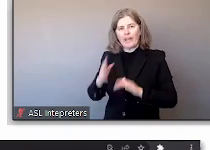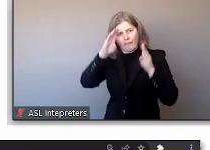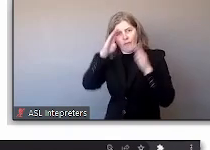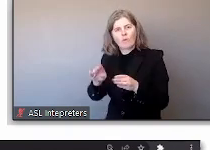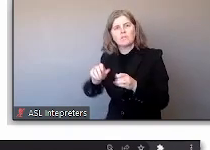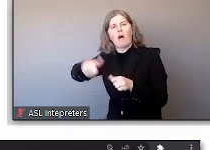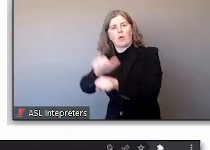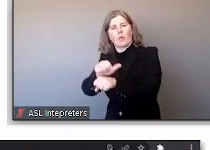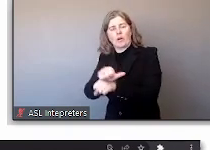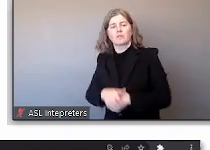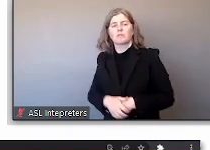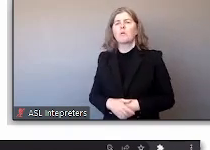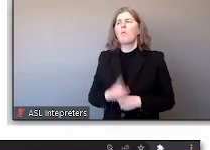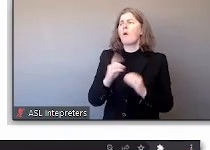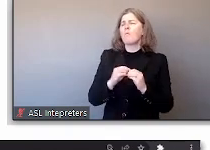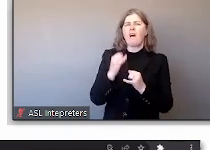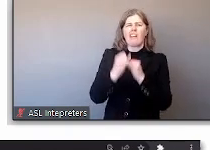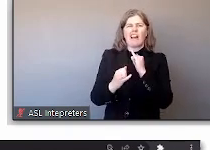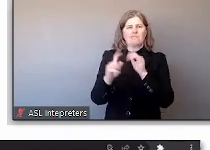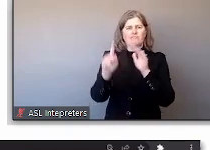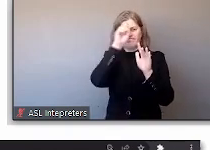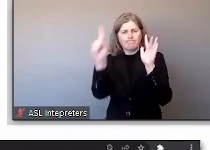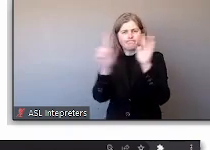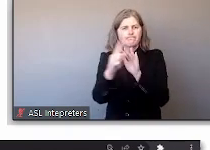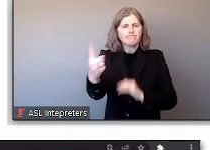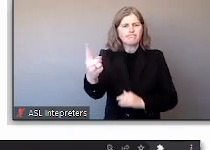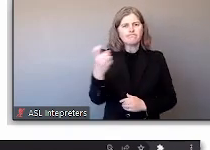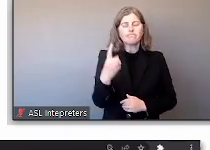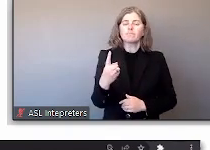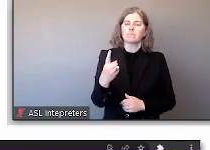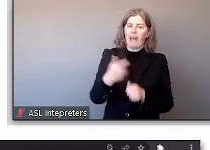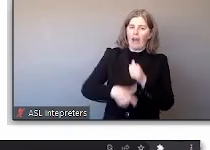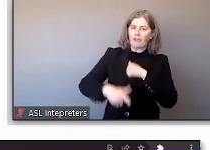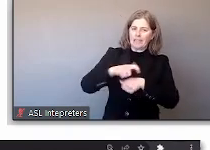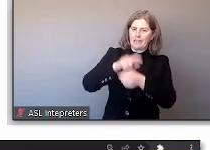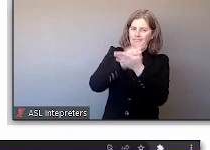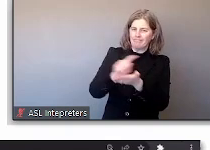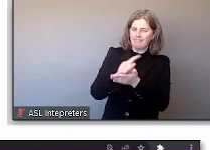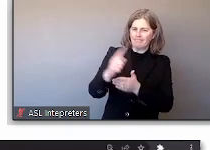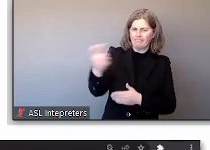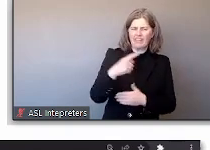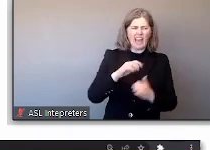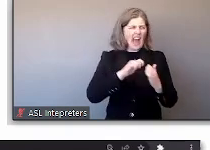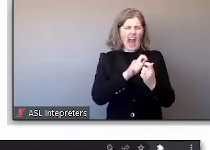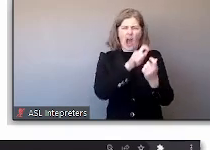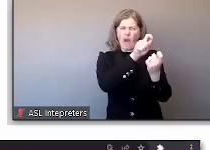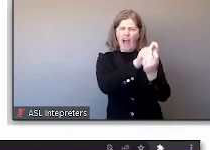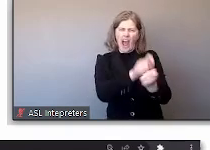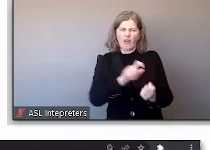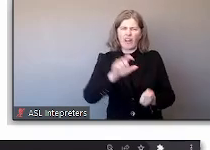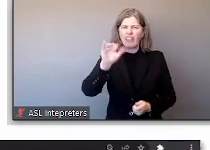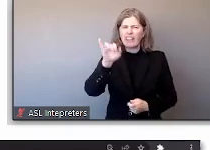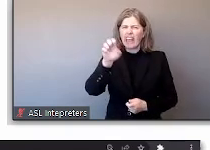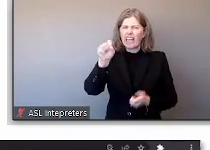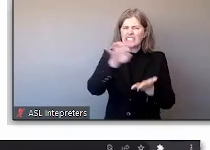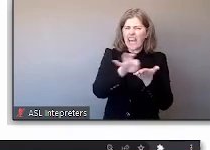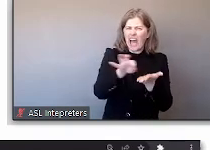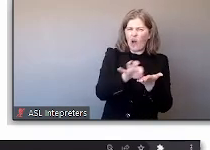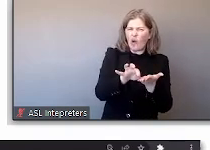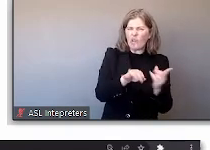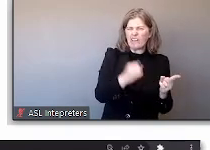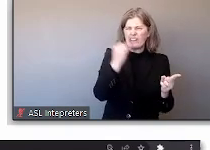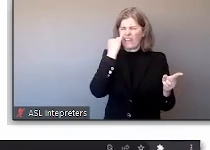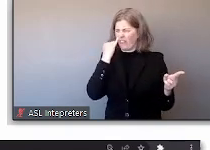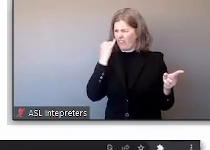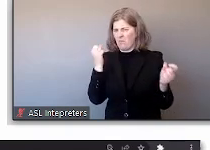Health. One last question that came up just today and comes up every time now lately is, how accurate is the case count now, given that so